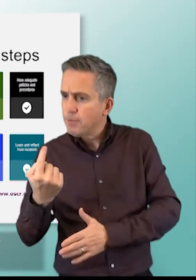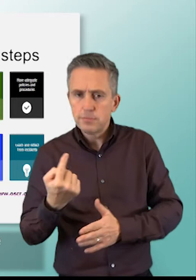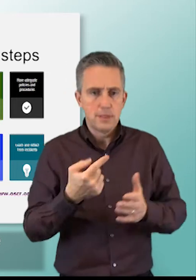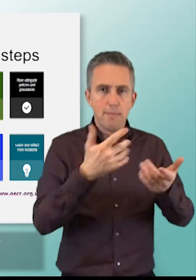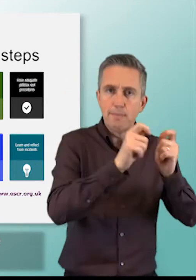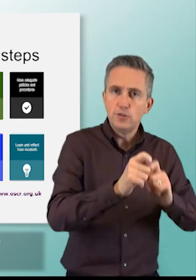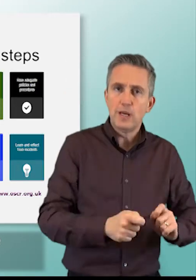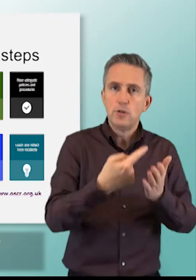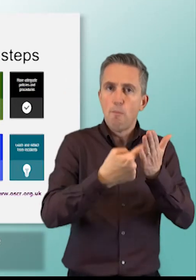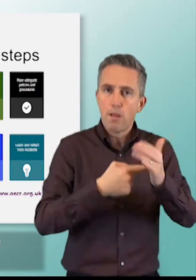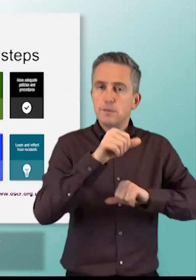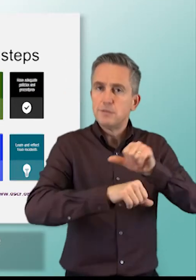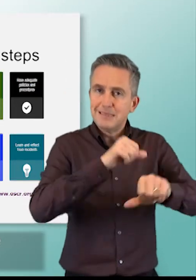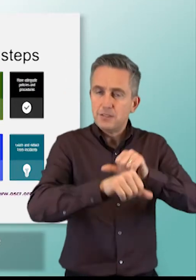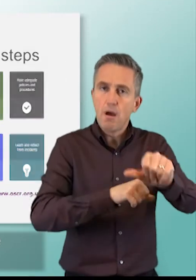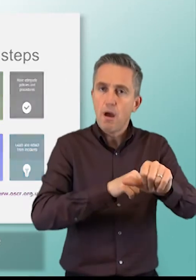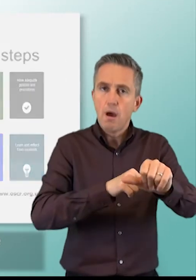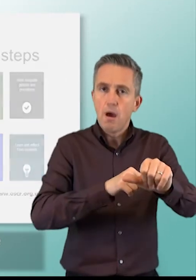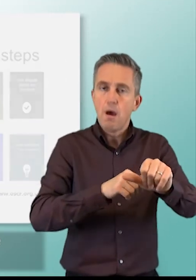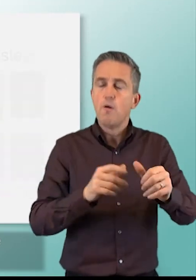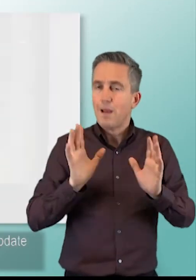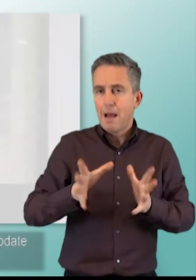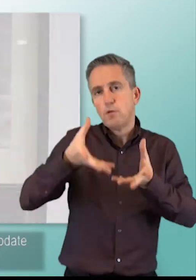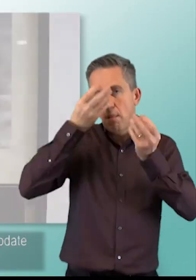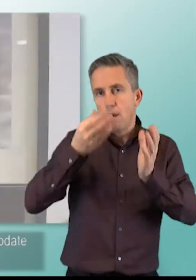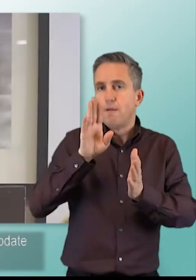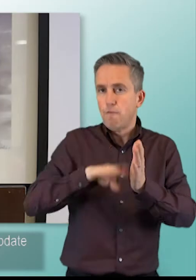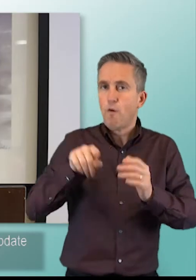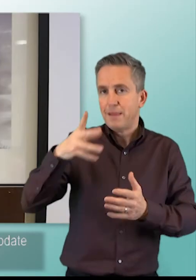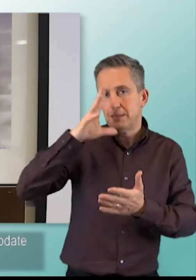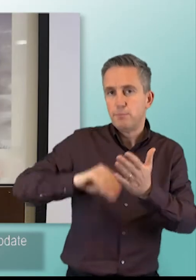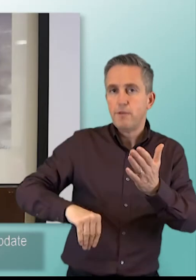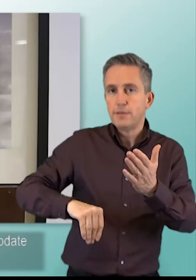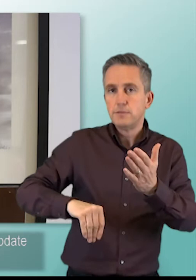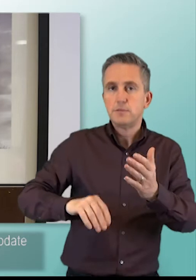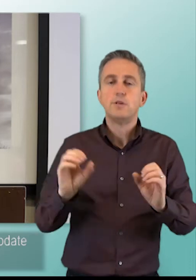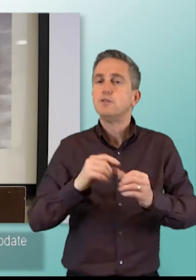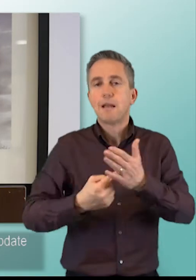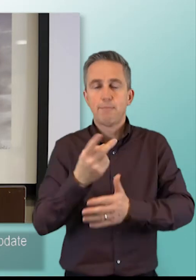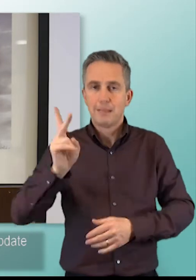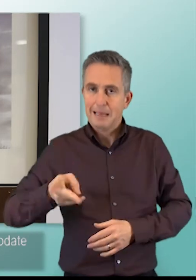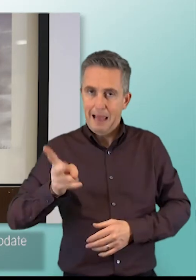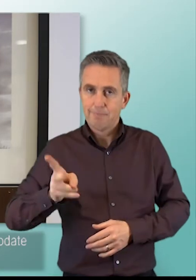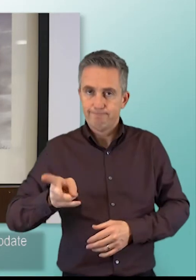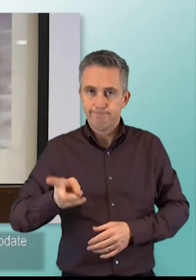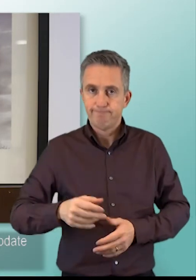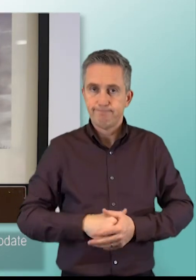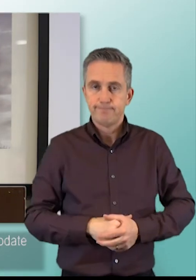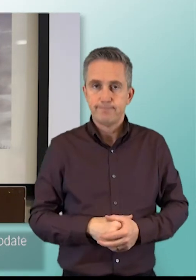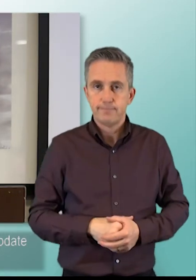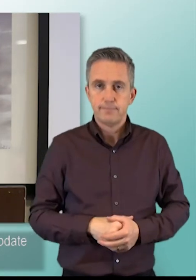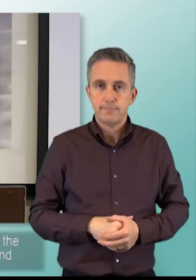fall down in the way that people understood their roles and responsibilities? And then learn from that and then make sure that you update your policies